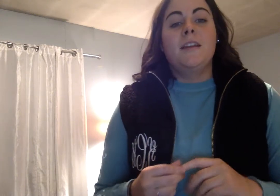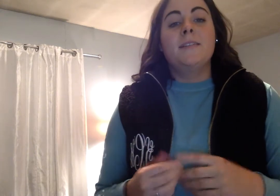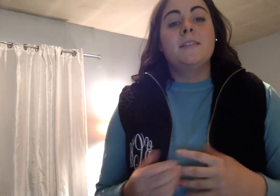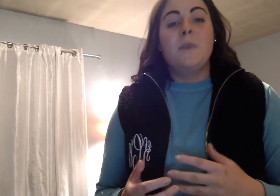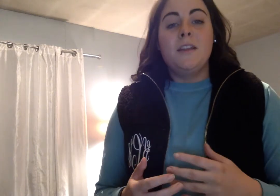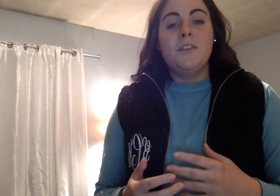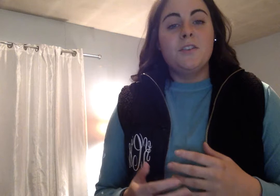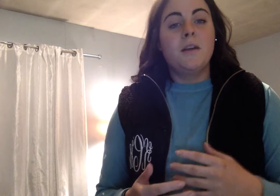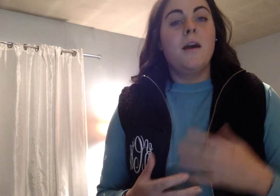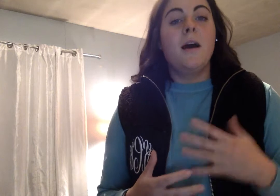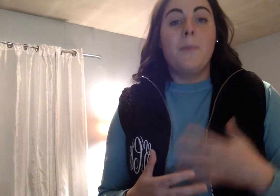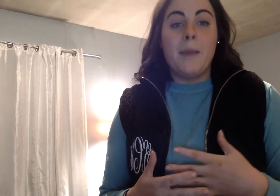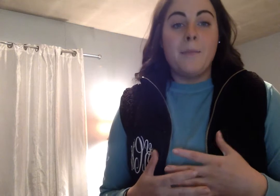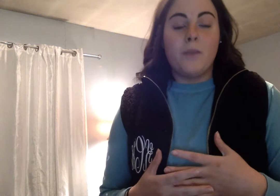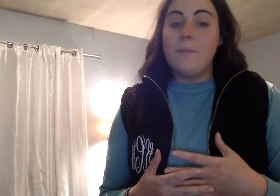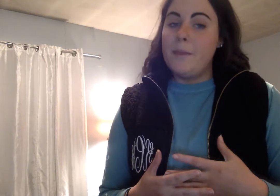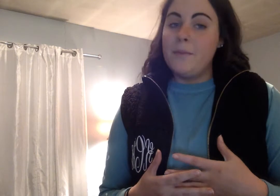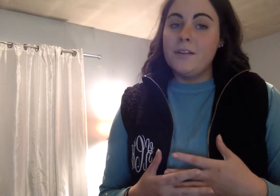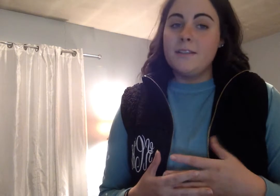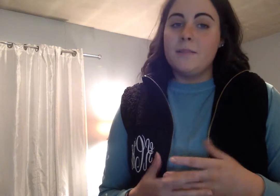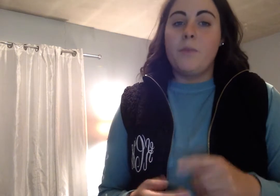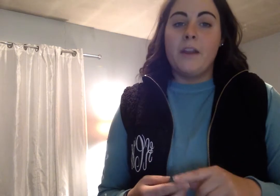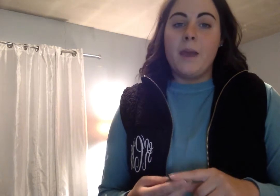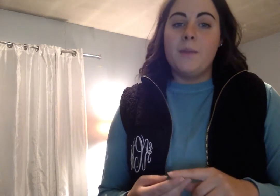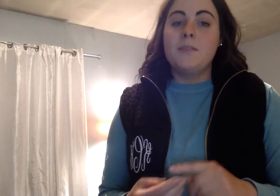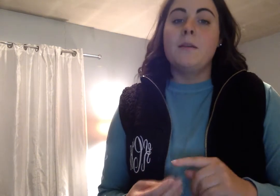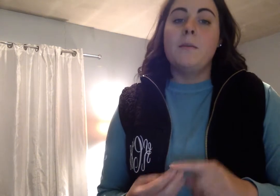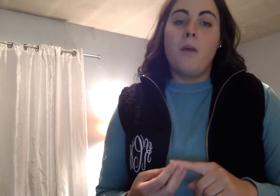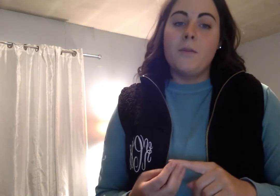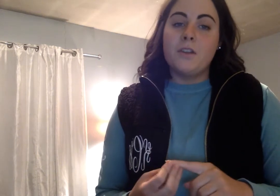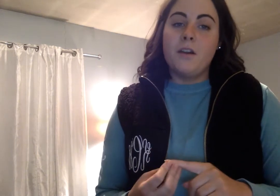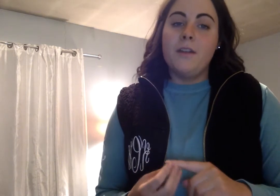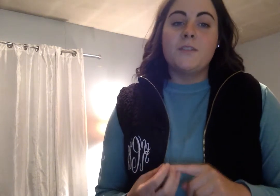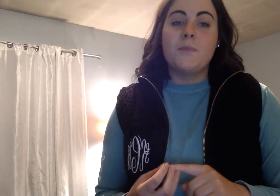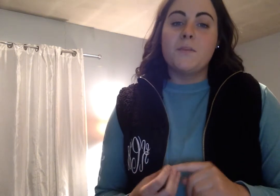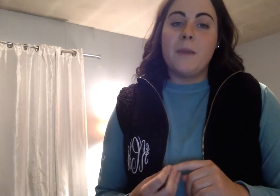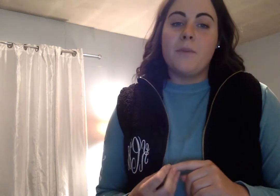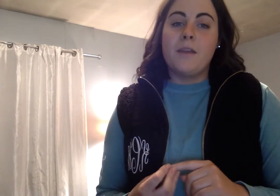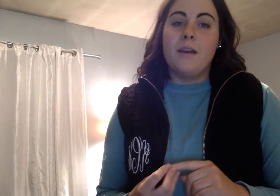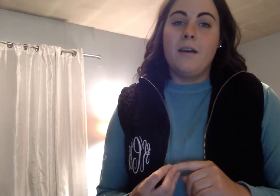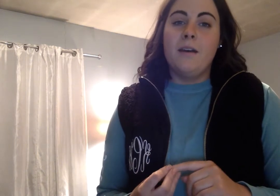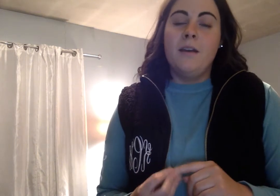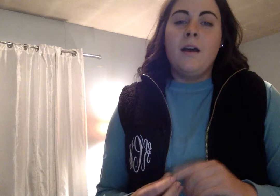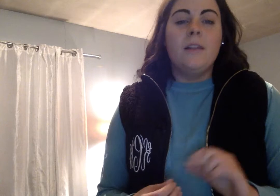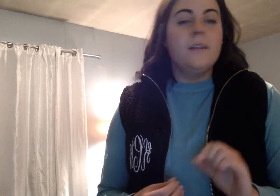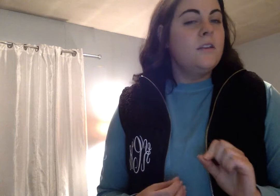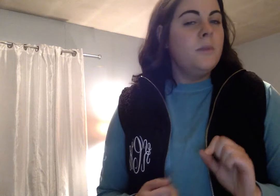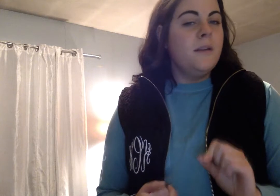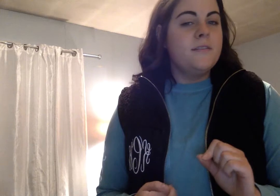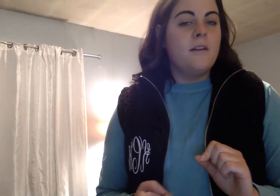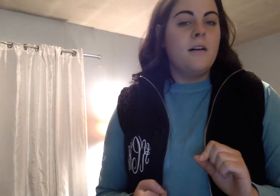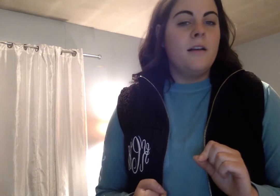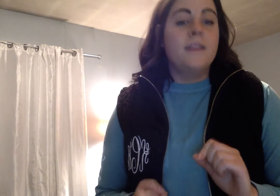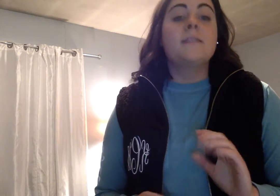get spinach, red peppers, breadcrumbs, Parmesan, smoked paprika, a little bit of salt, and